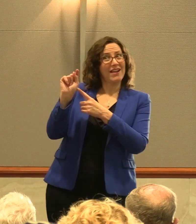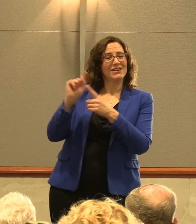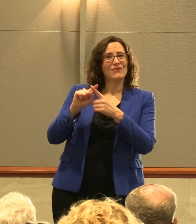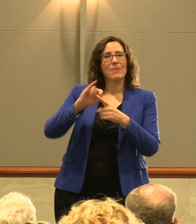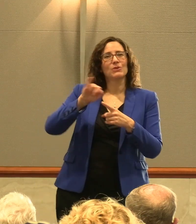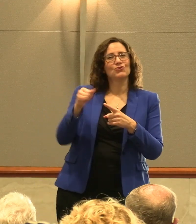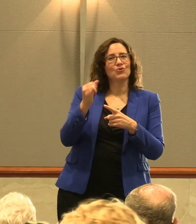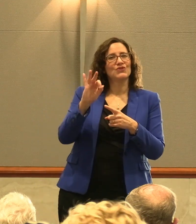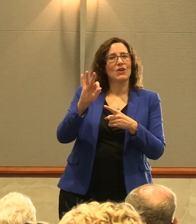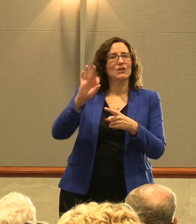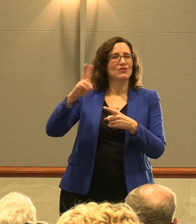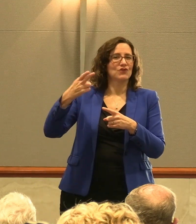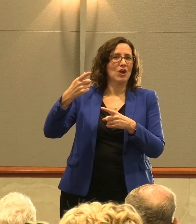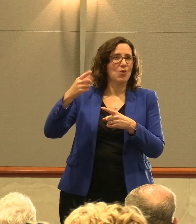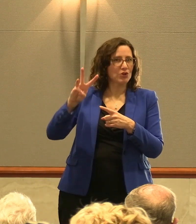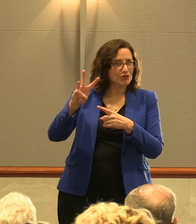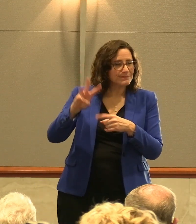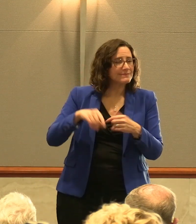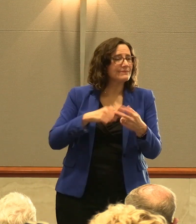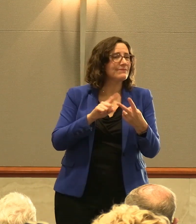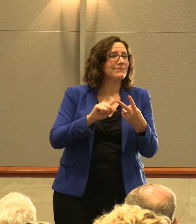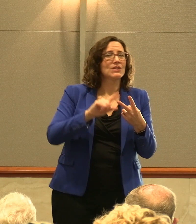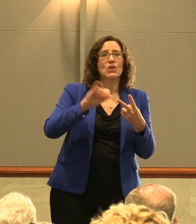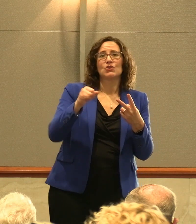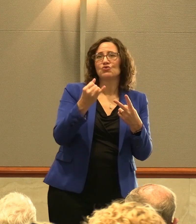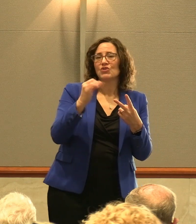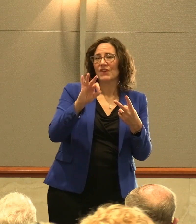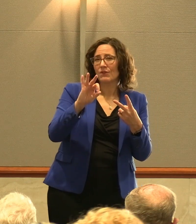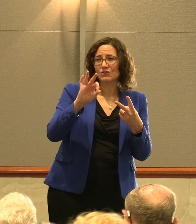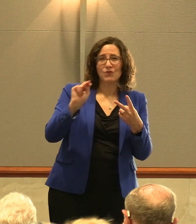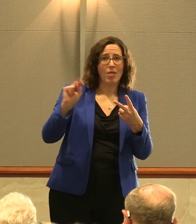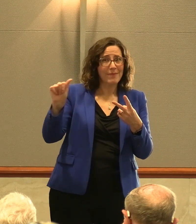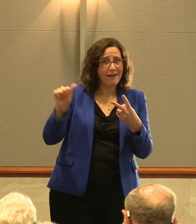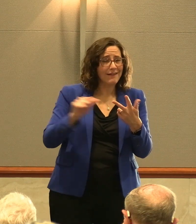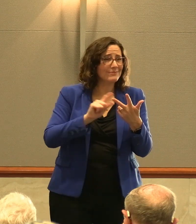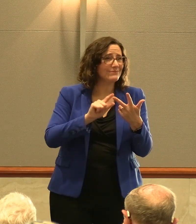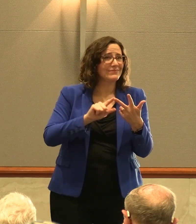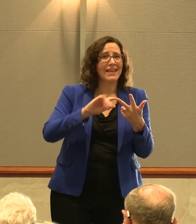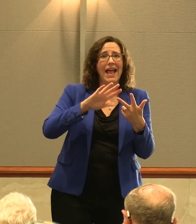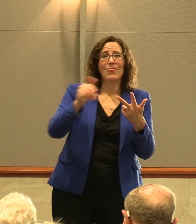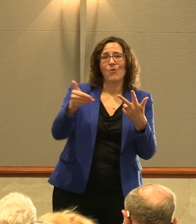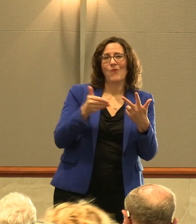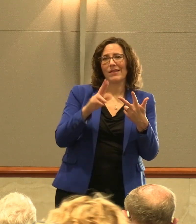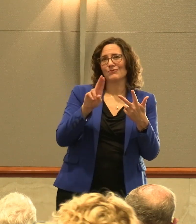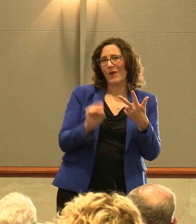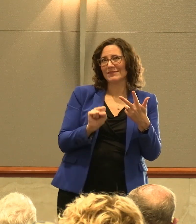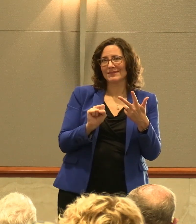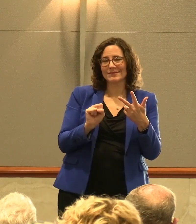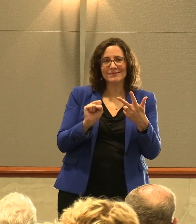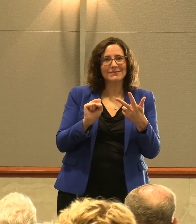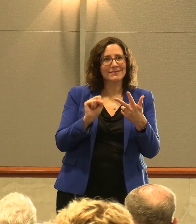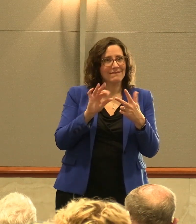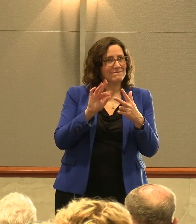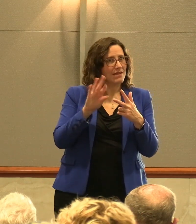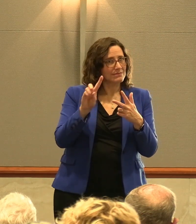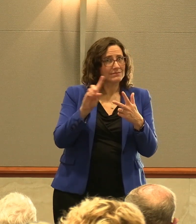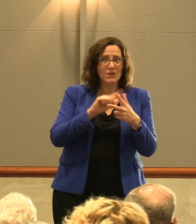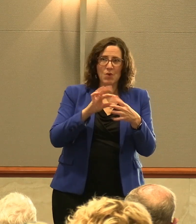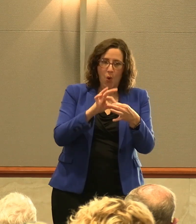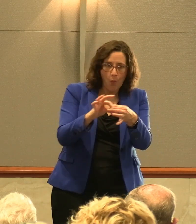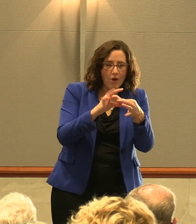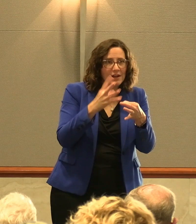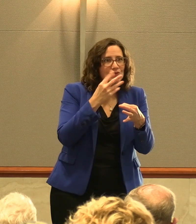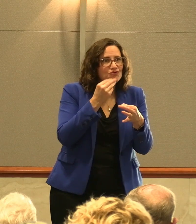Greater Washington, the Jewish Federations of North America, and the Welcome U.S. Fund, we coordinated Jewish engagement